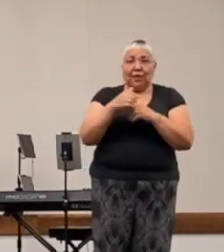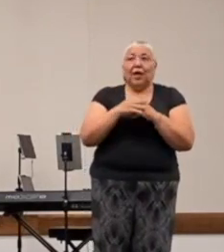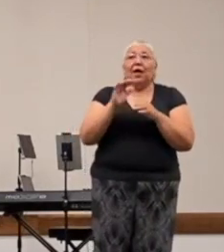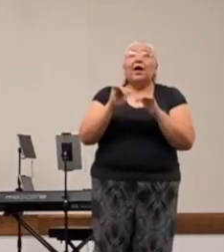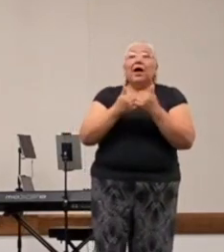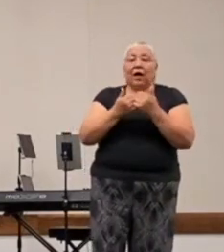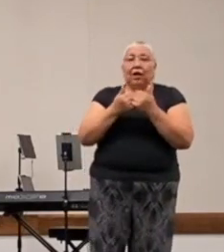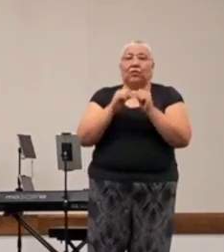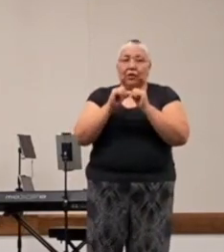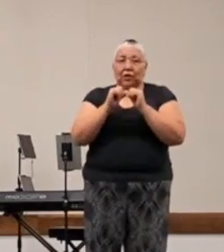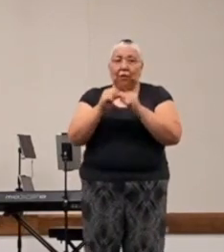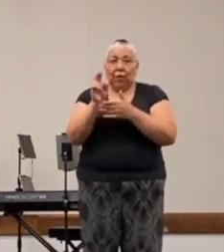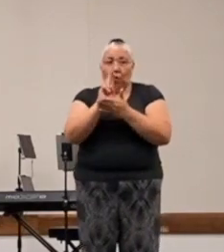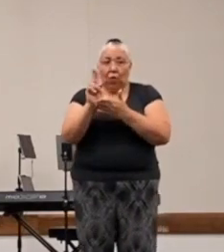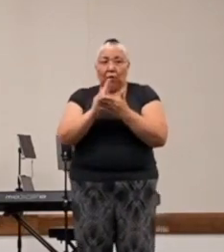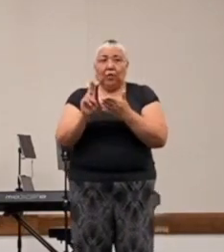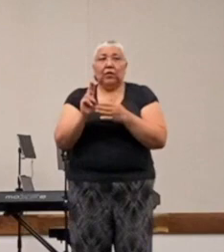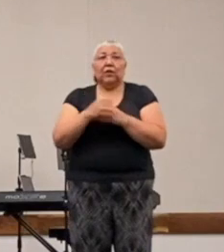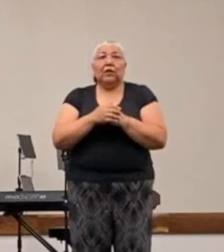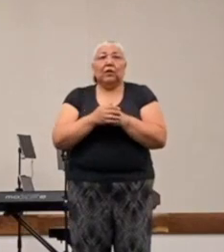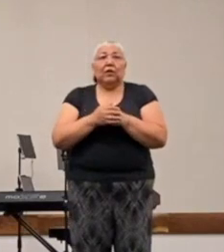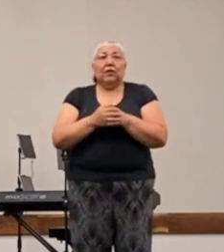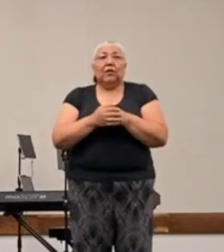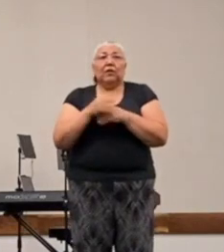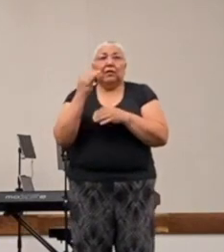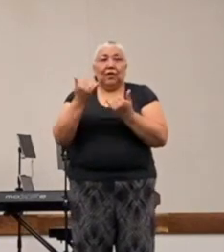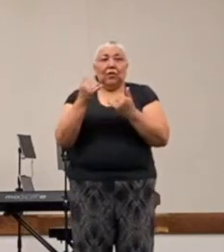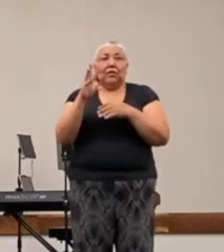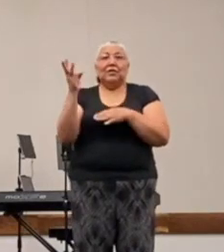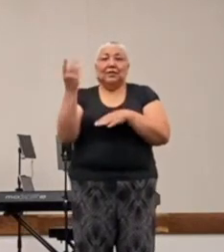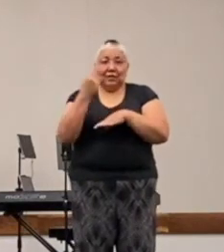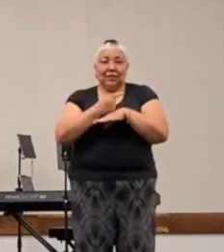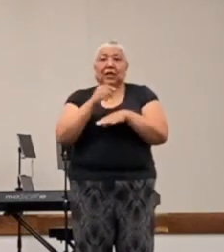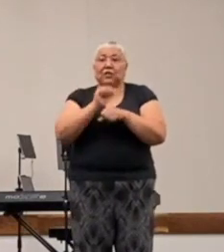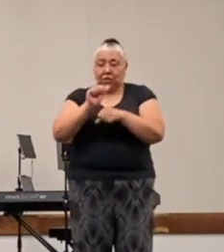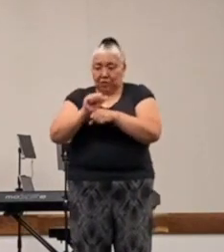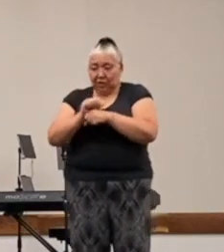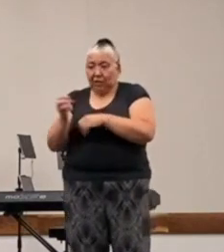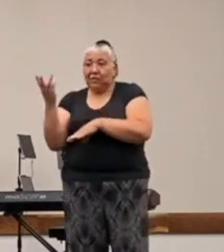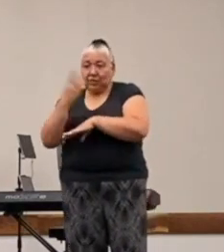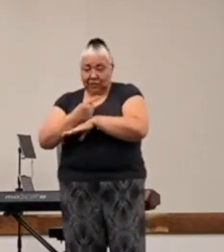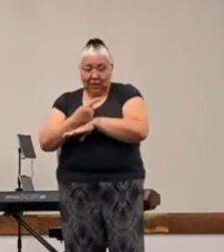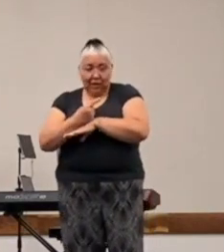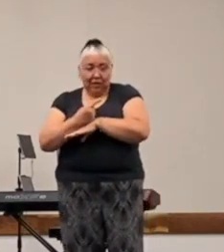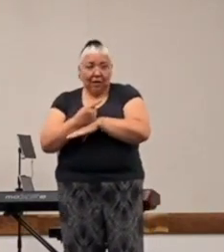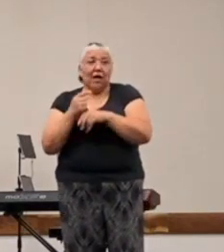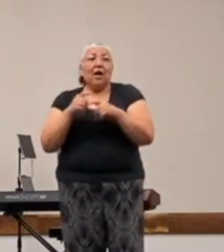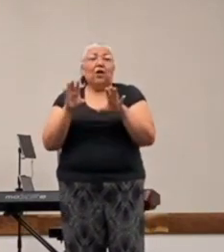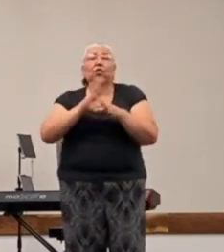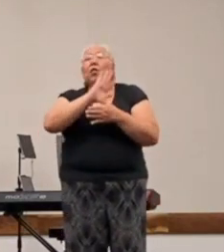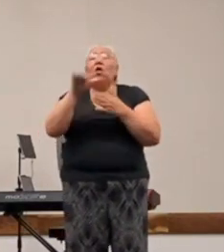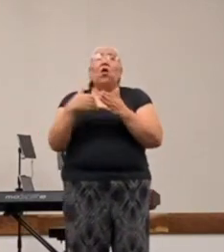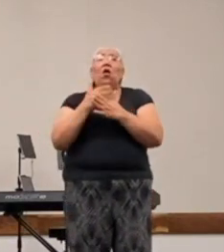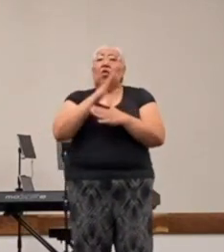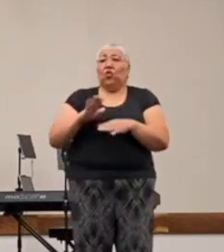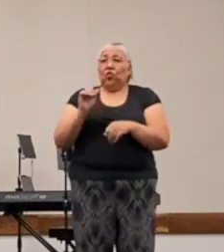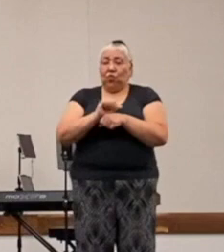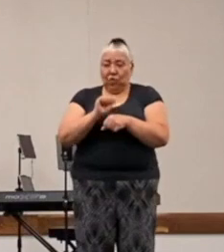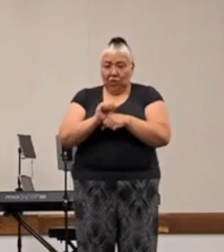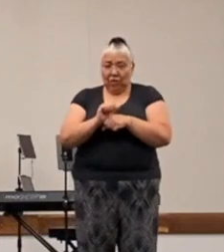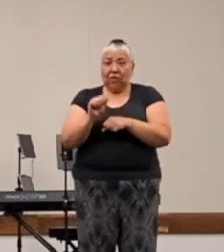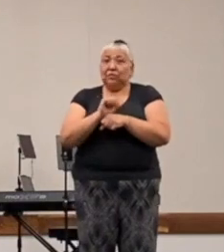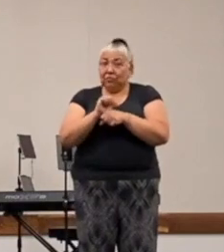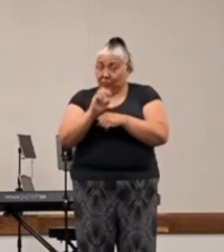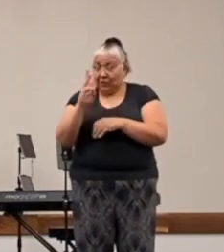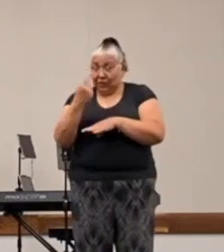it holy. He says, you are to labor 6 days. Say 6 days. 6 days. You are to labor 6 days and do all your work. I want